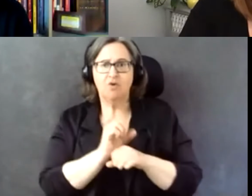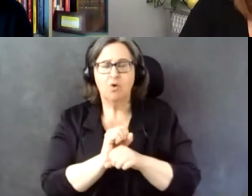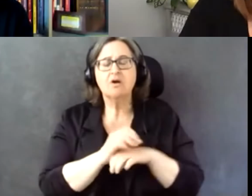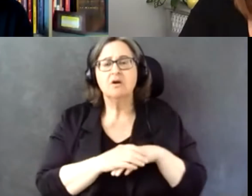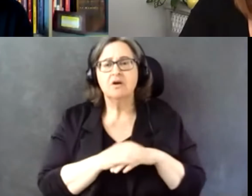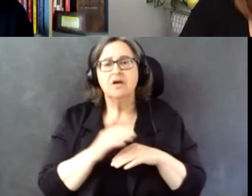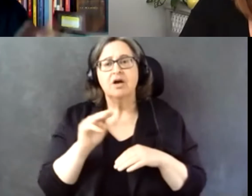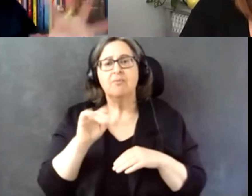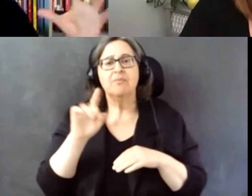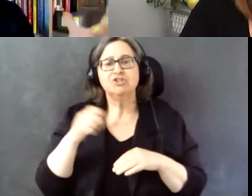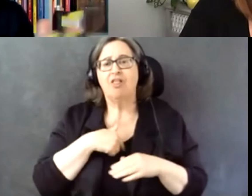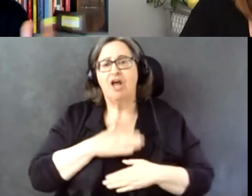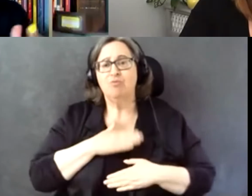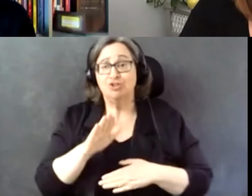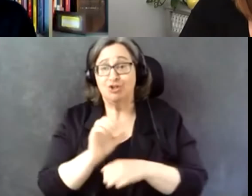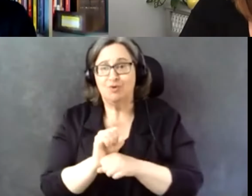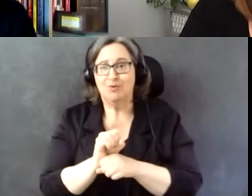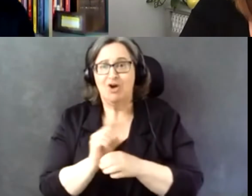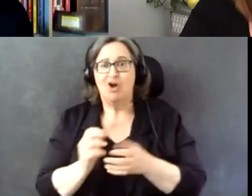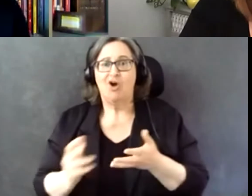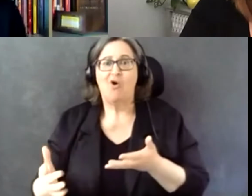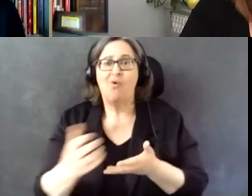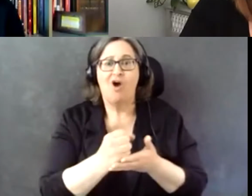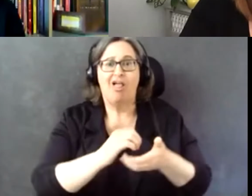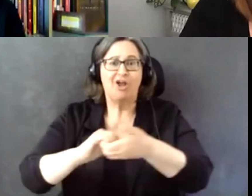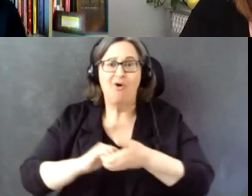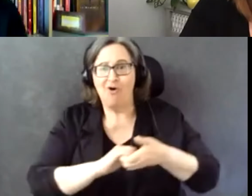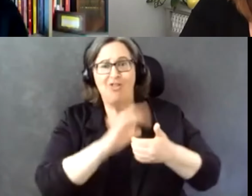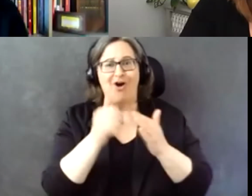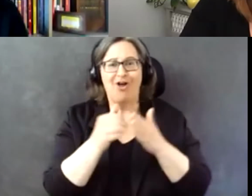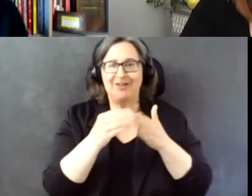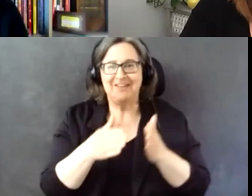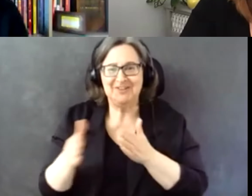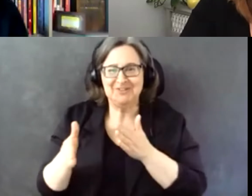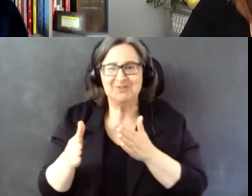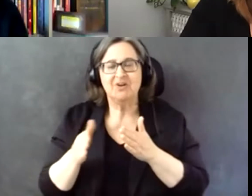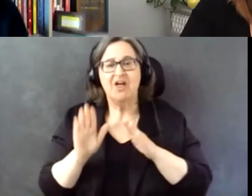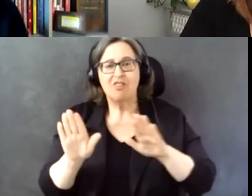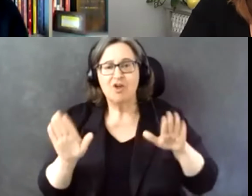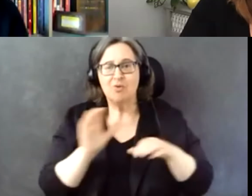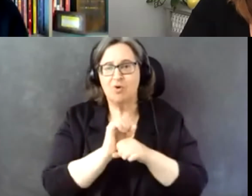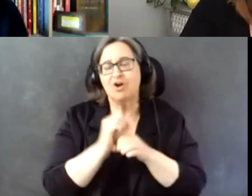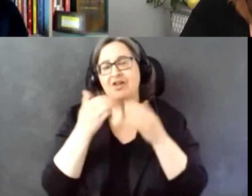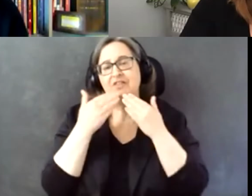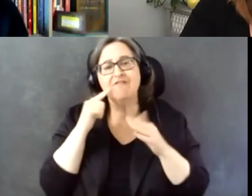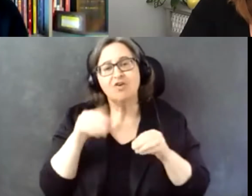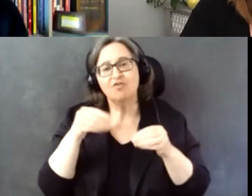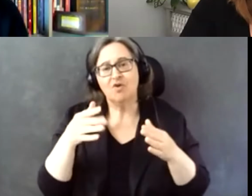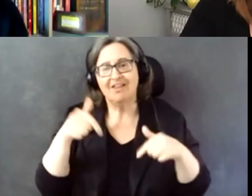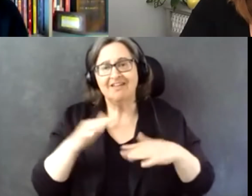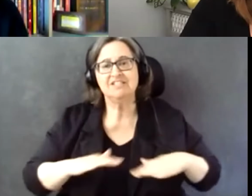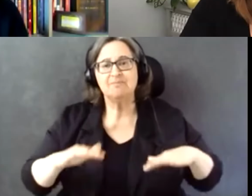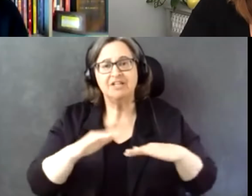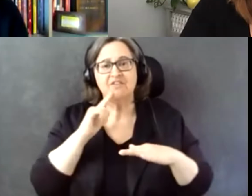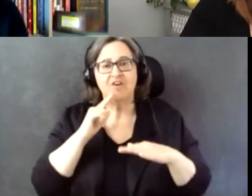appreciate the work that you have been doing to corral and coalesce all of these leaders in the work that they do and thank you for providing the space for